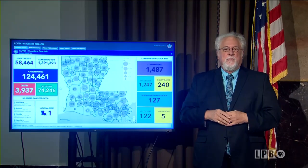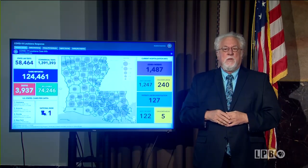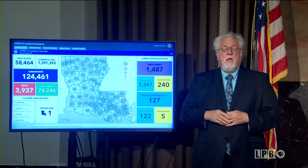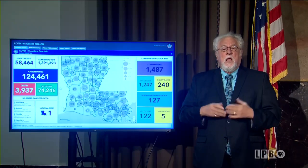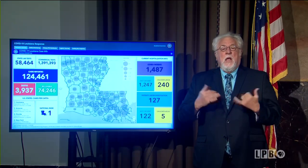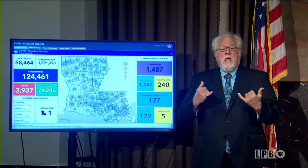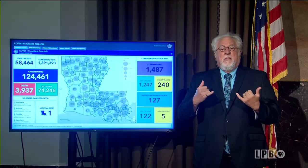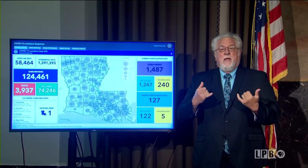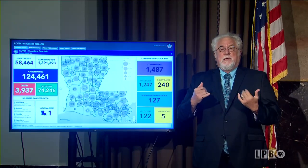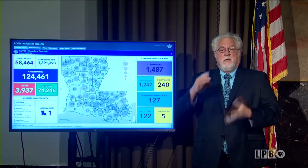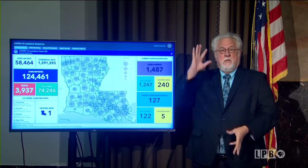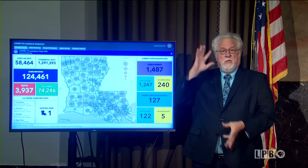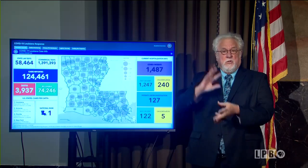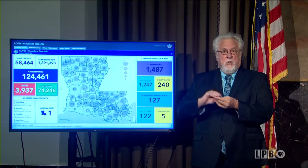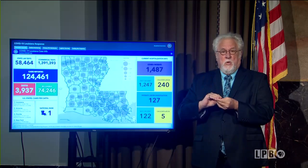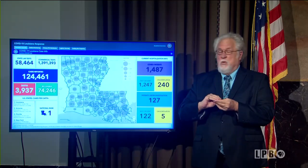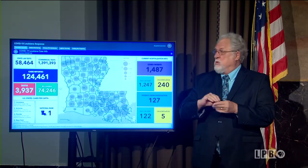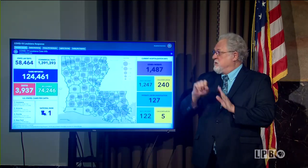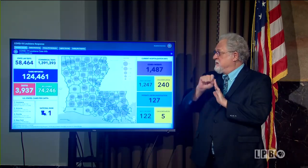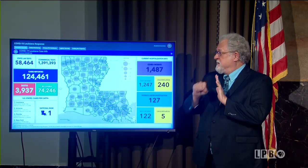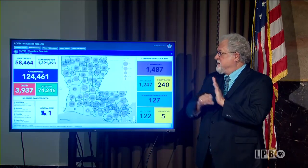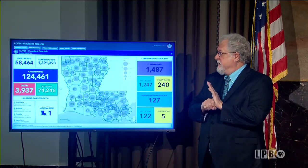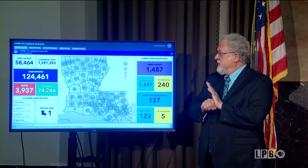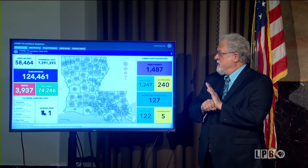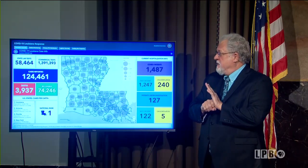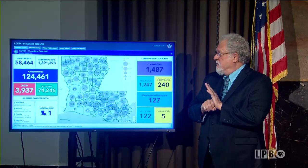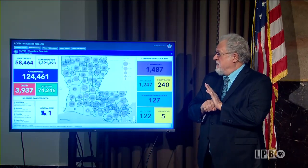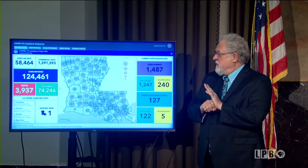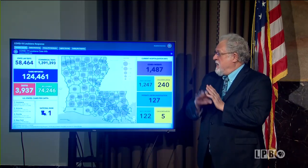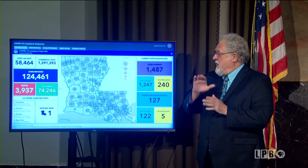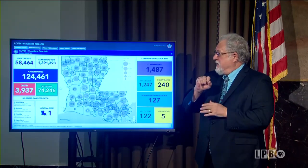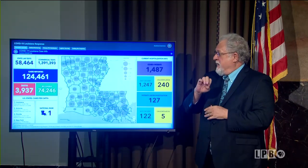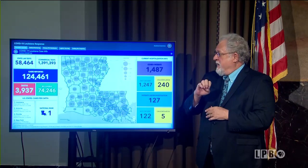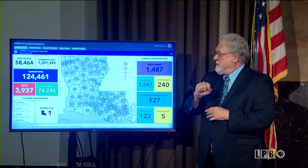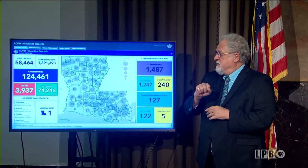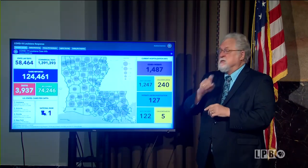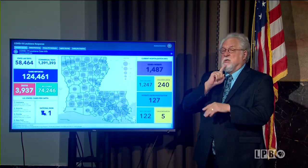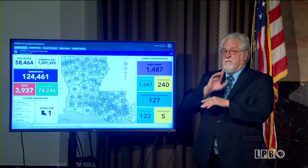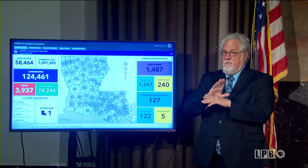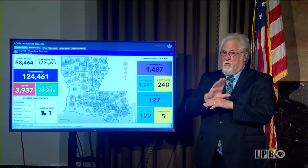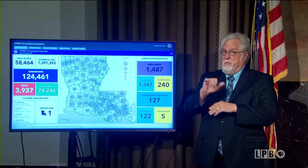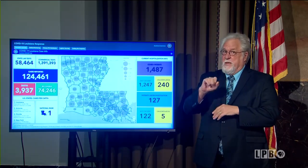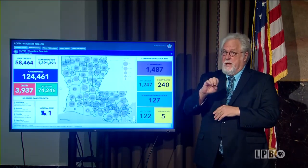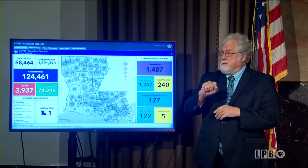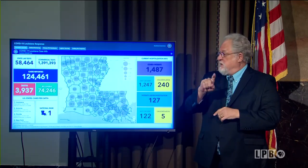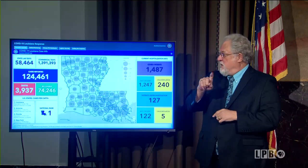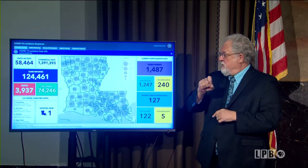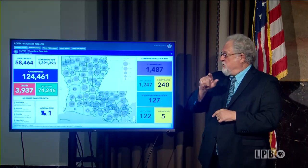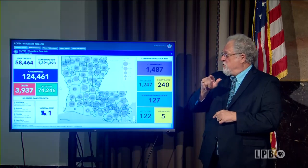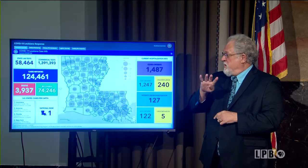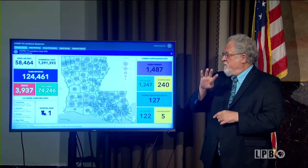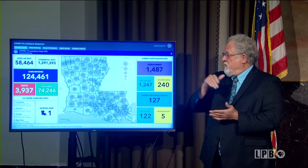That brings the total state count of cases, confirmed cases, to